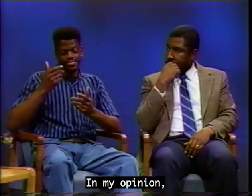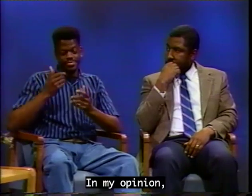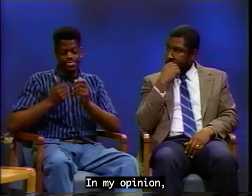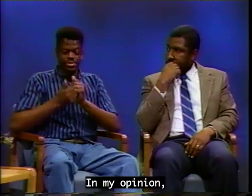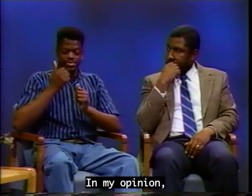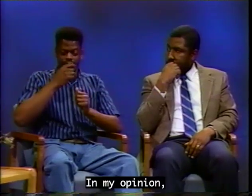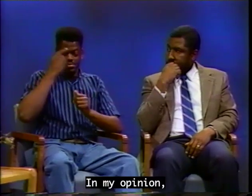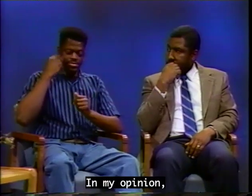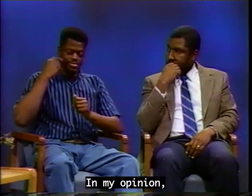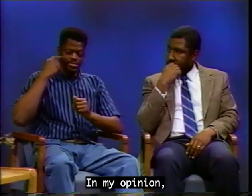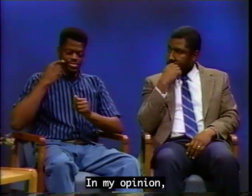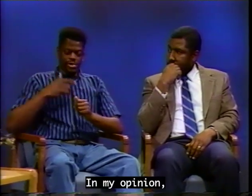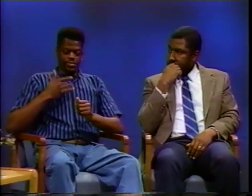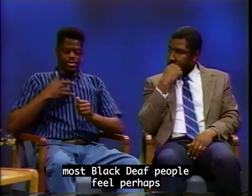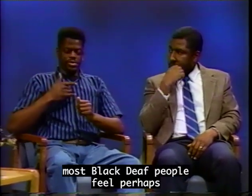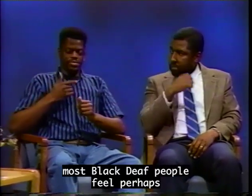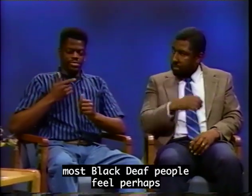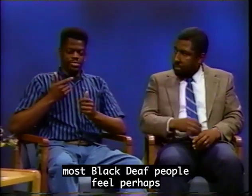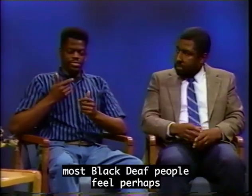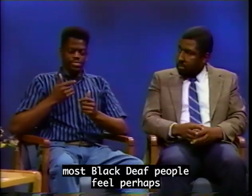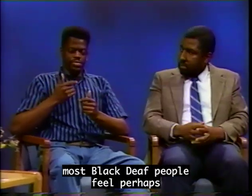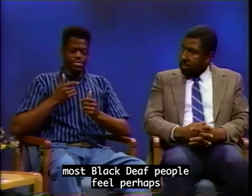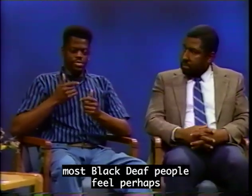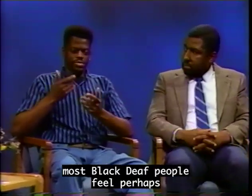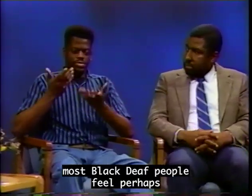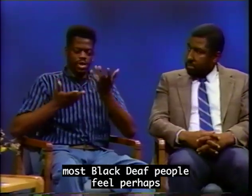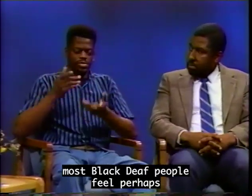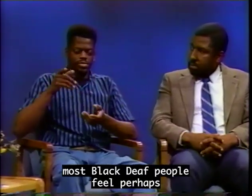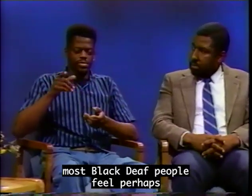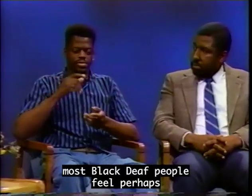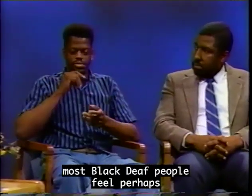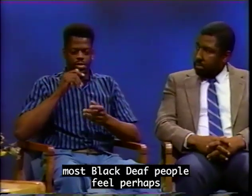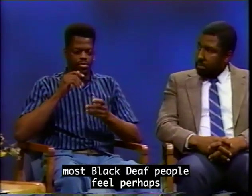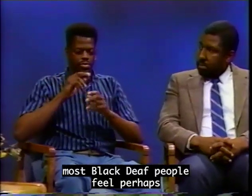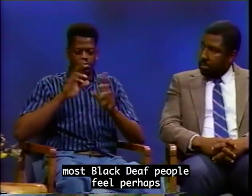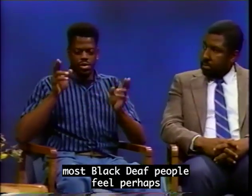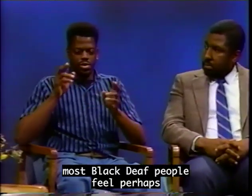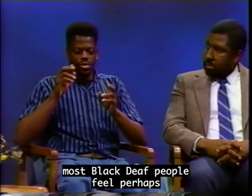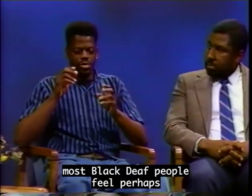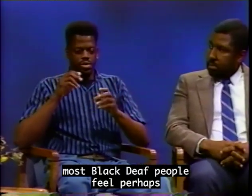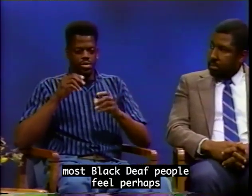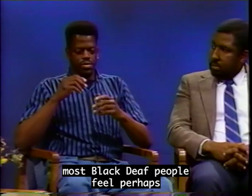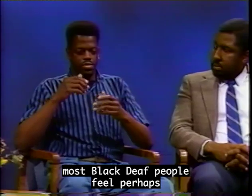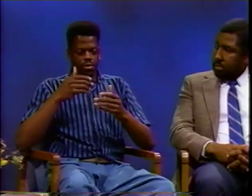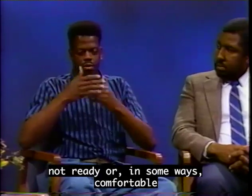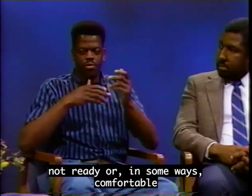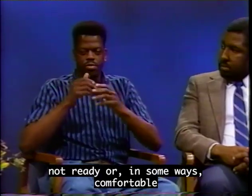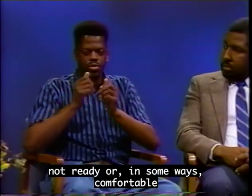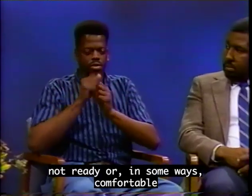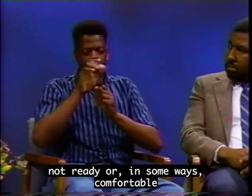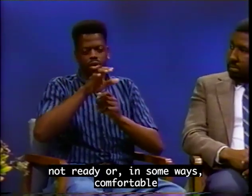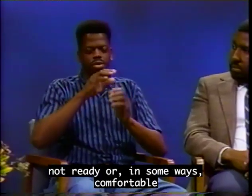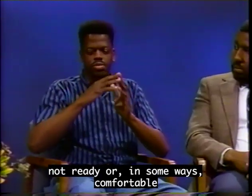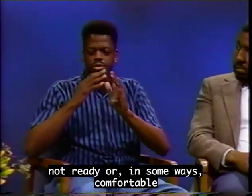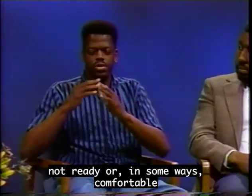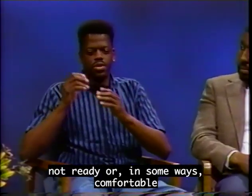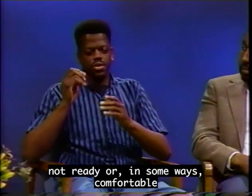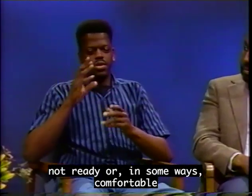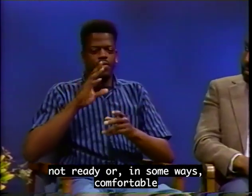In my opinion, most black deaf people feel perhaps not ready or in some